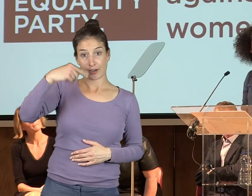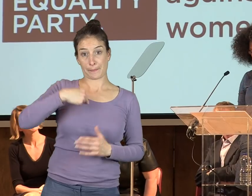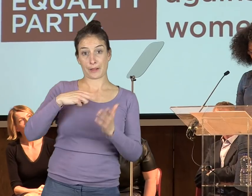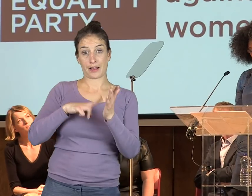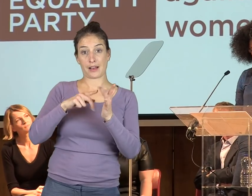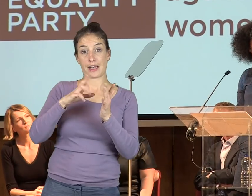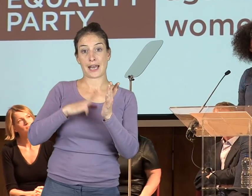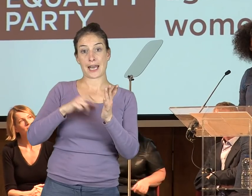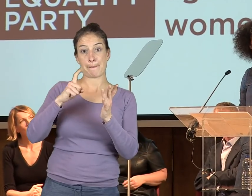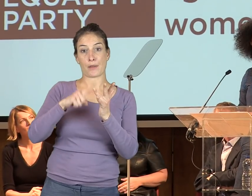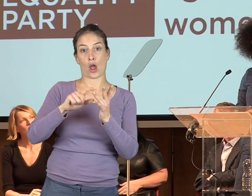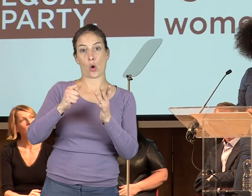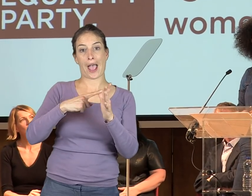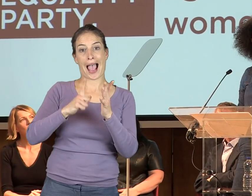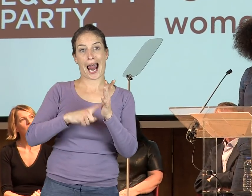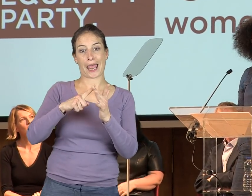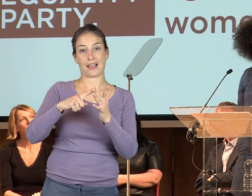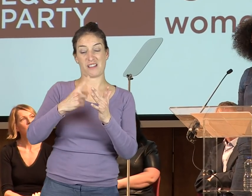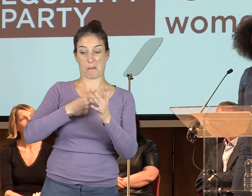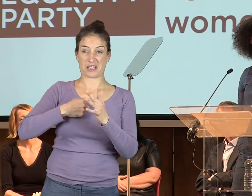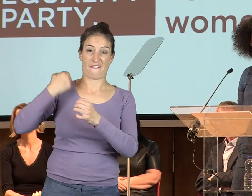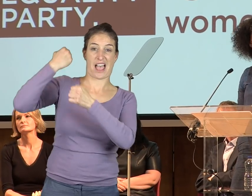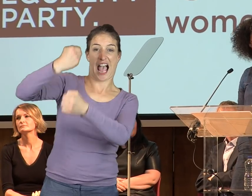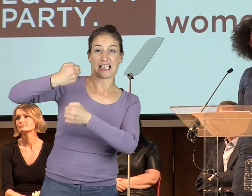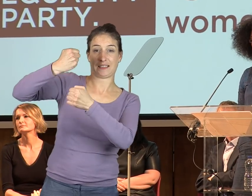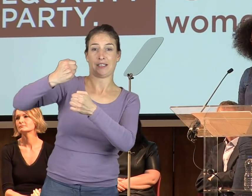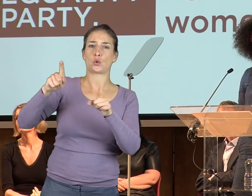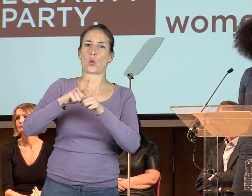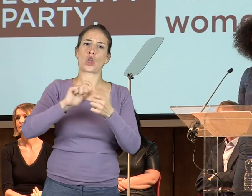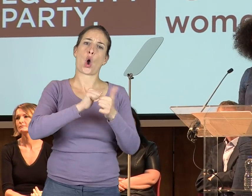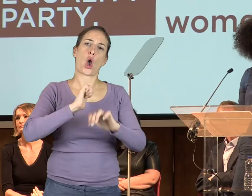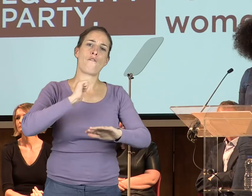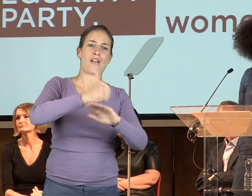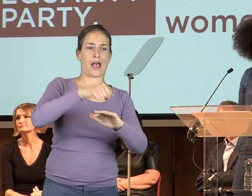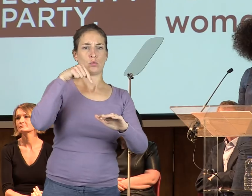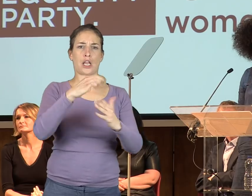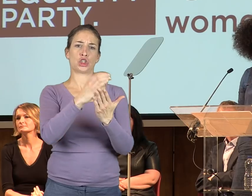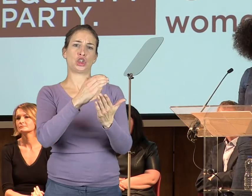My name is Nimco Ali, and I'm an activist and the co-founder of Daughters of Eve, a non-for-profit